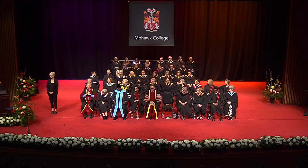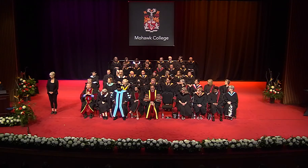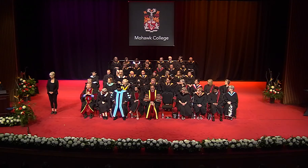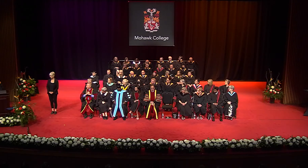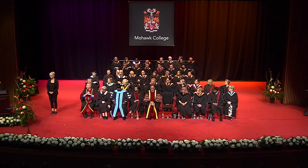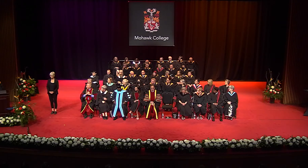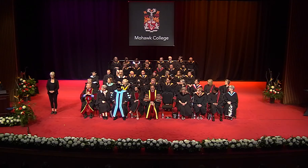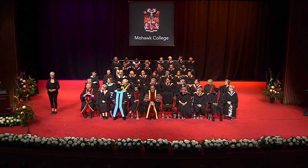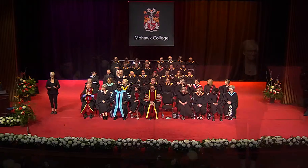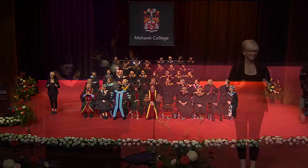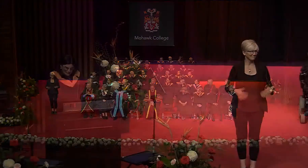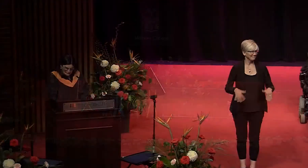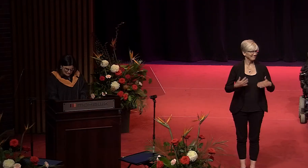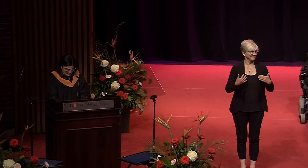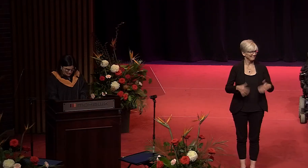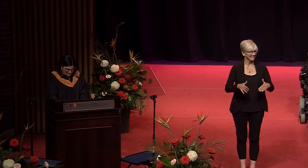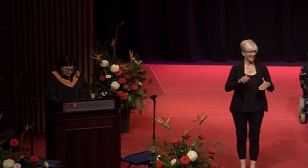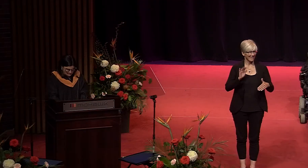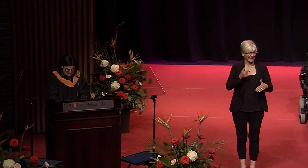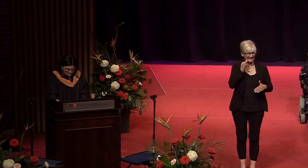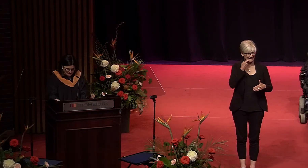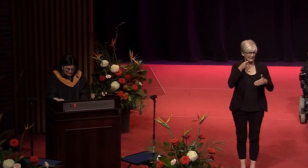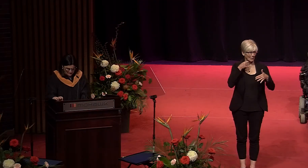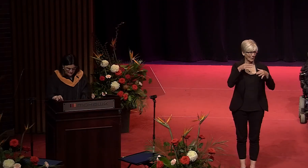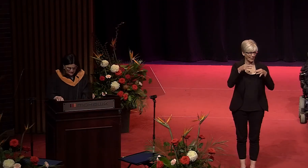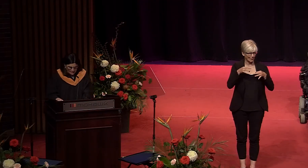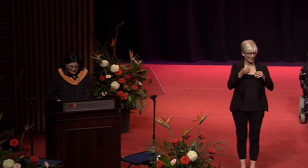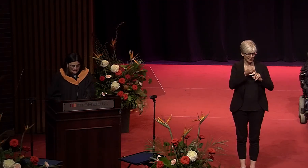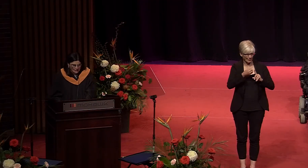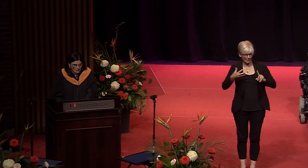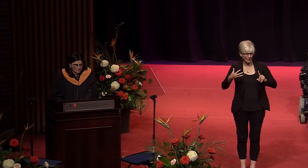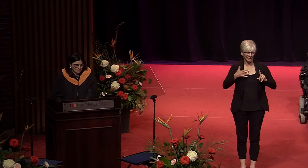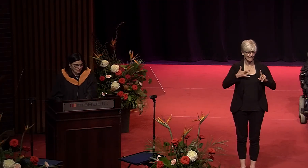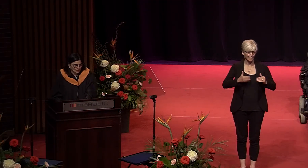Wow, that's a little overwhelming for me.